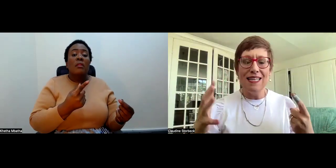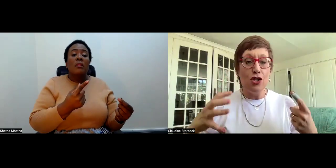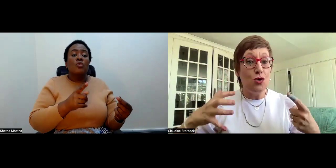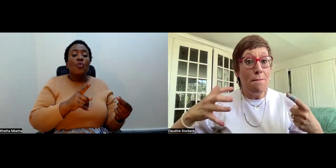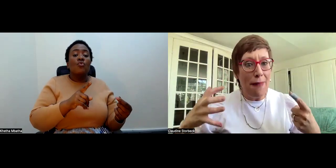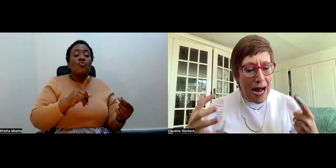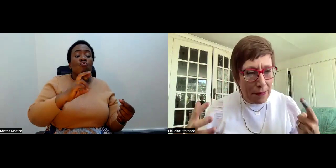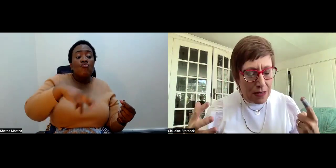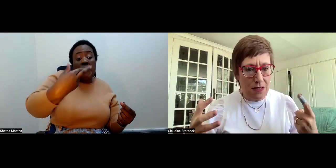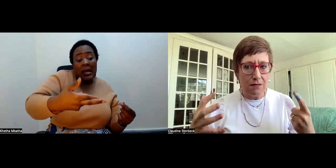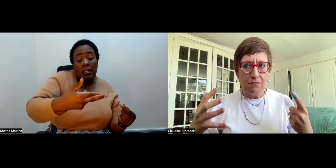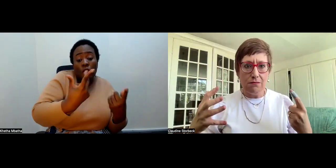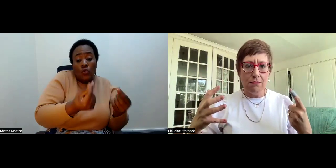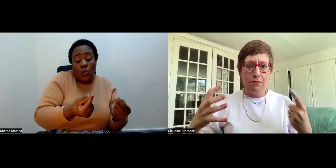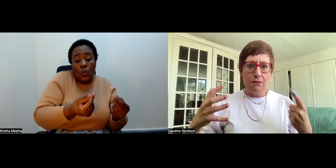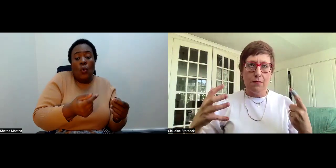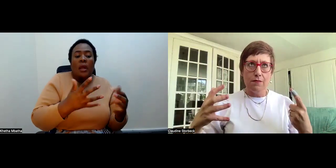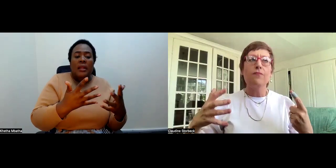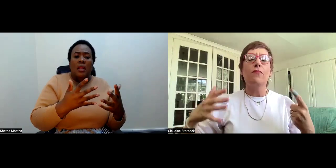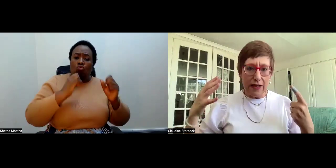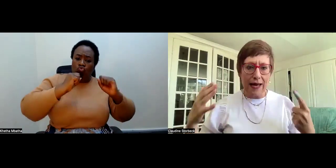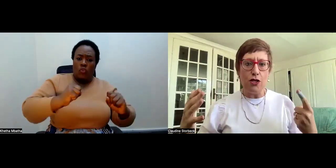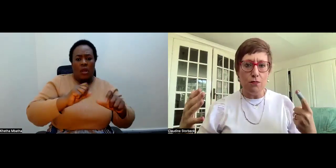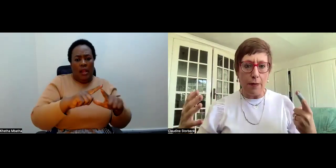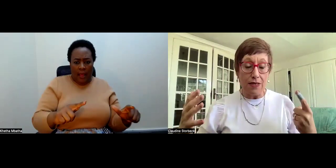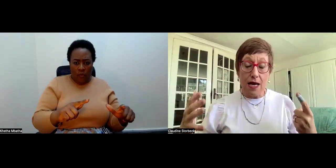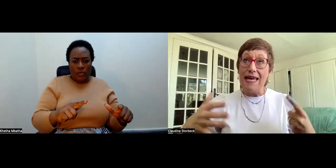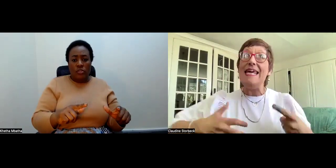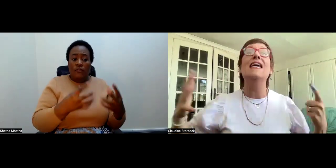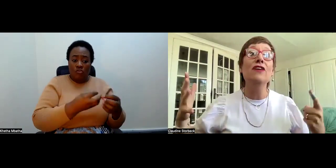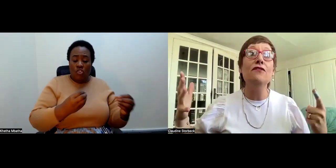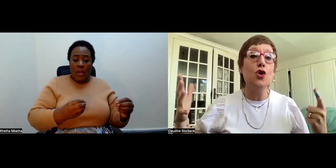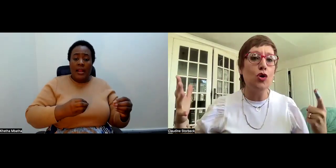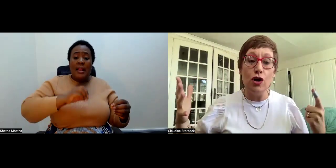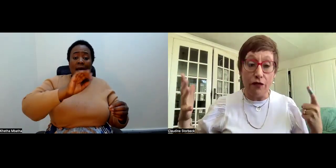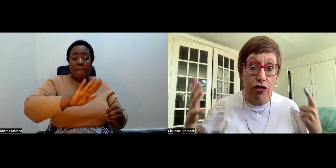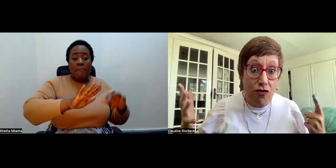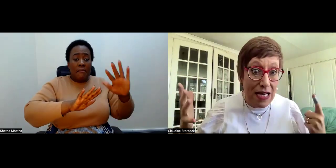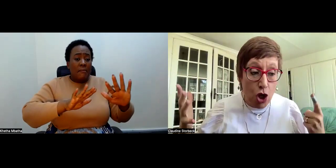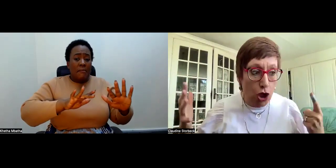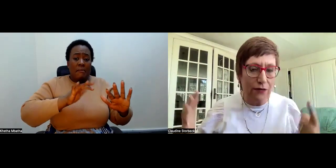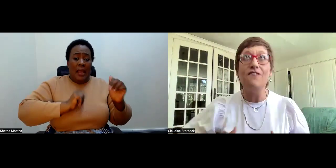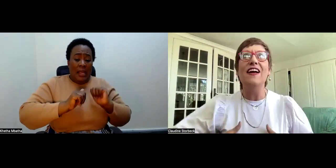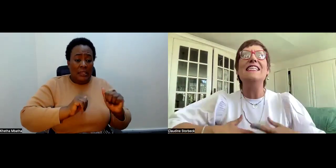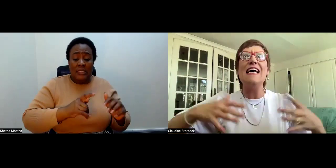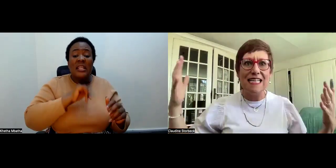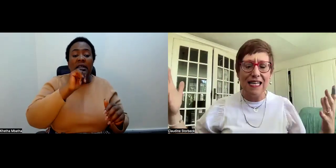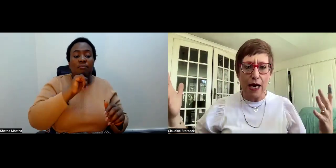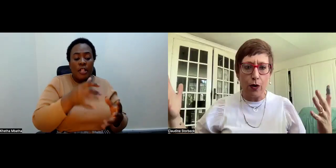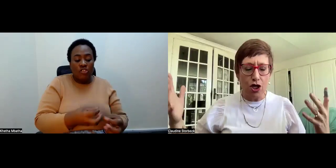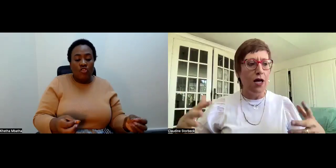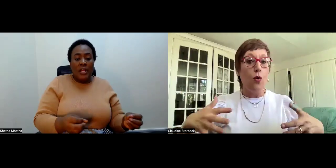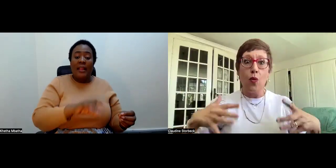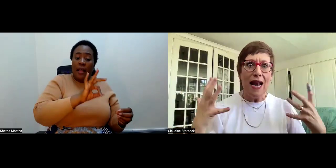the child needs to mime it, then they need to mime it. Even if children of 3 years old have got